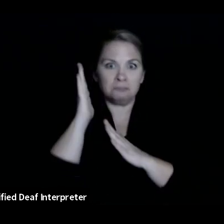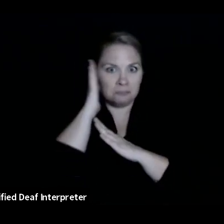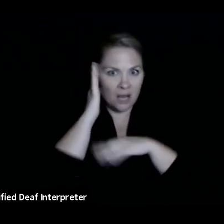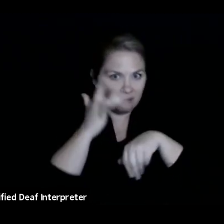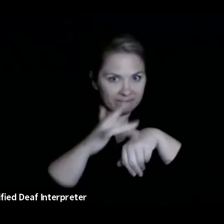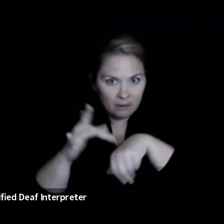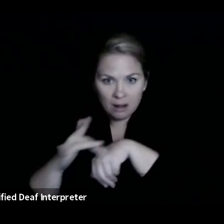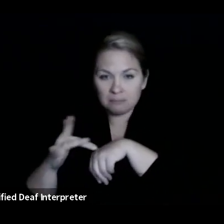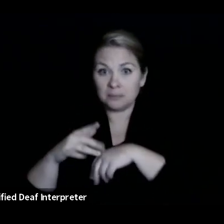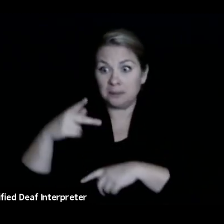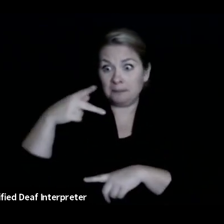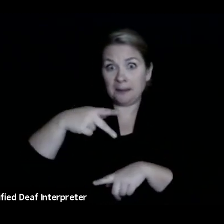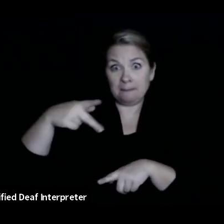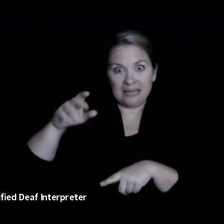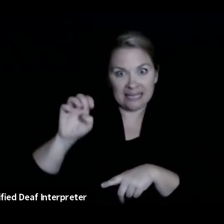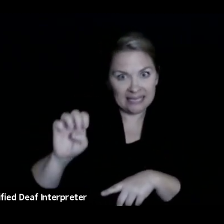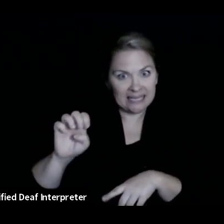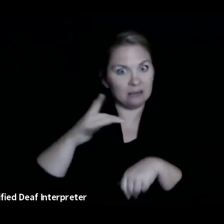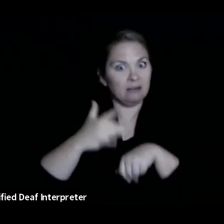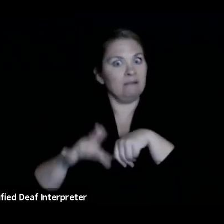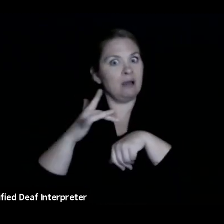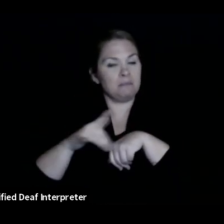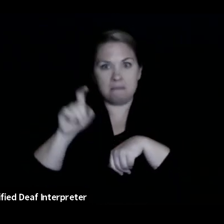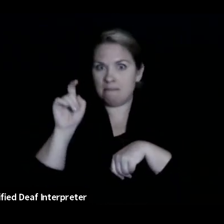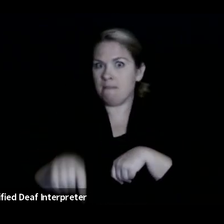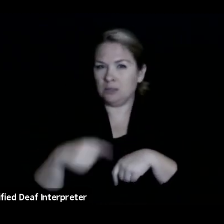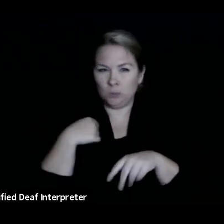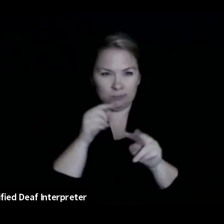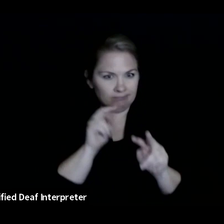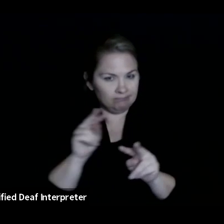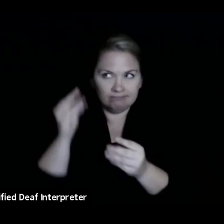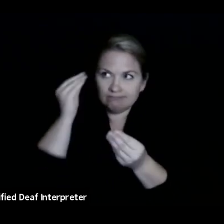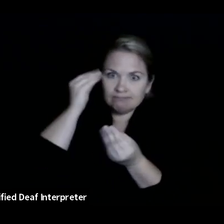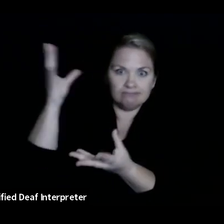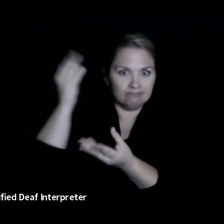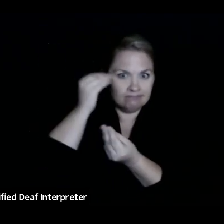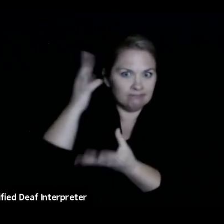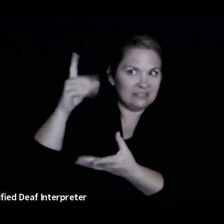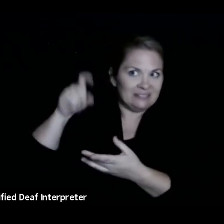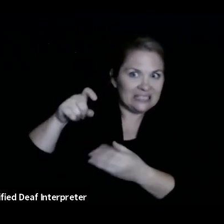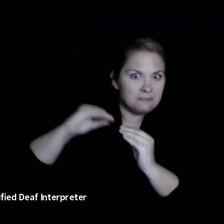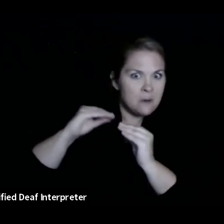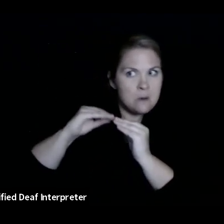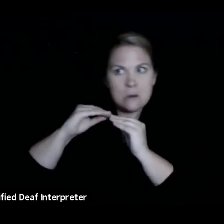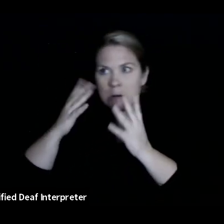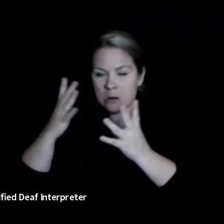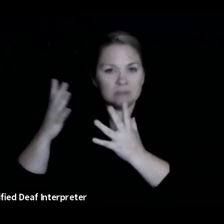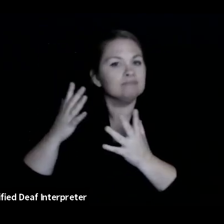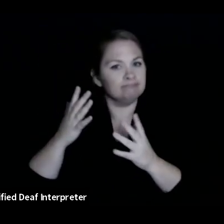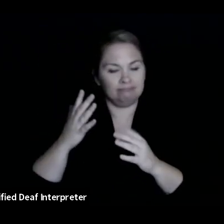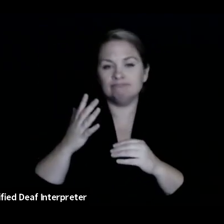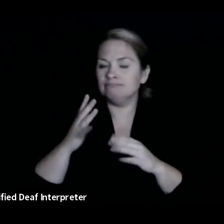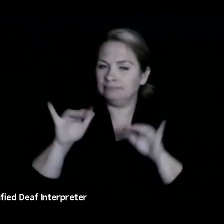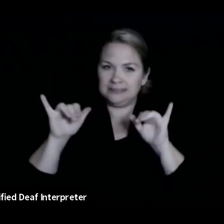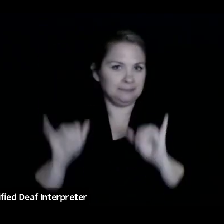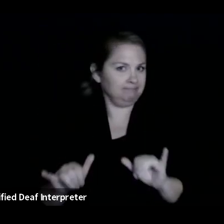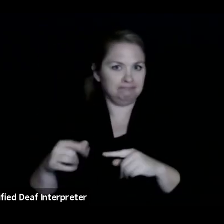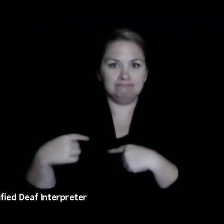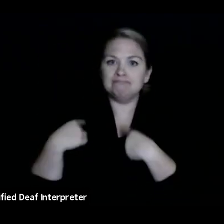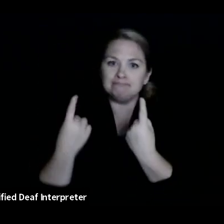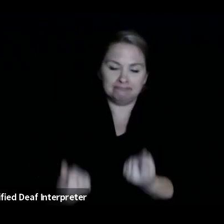seeing. Our goal is not to make changes if we don't have to, and that is why I continue to